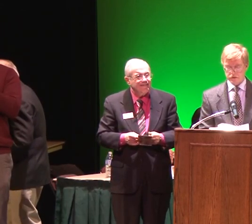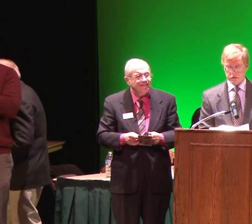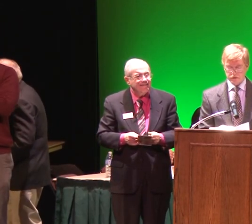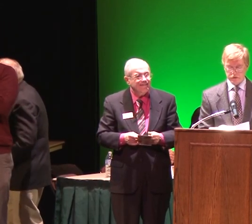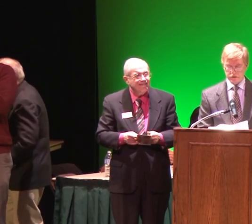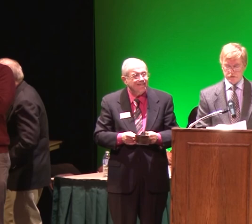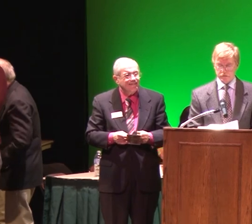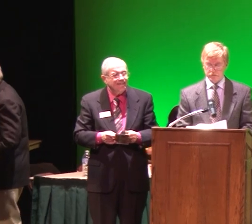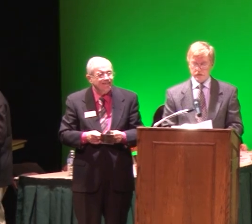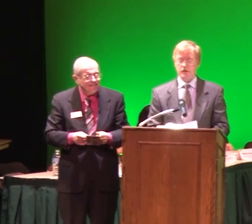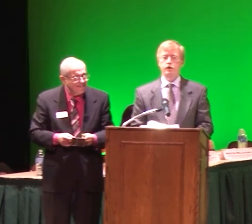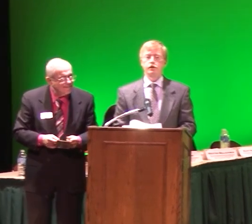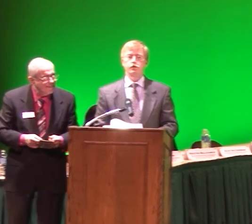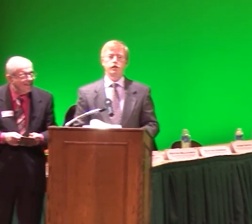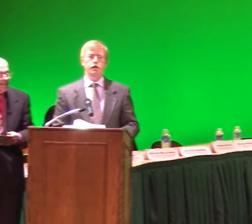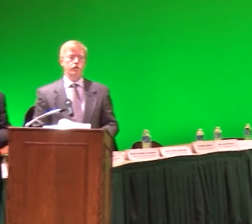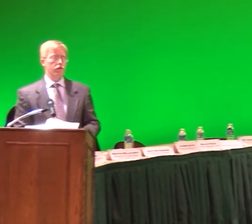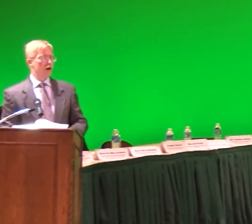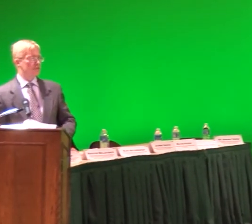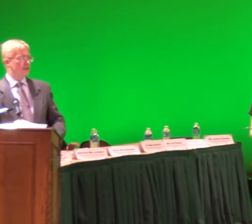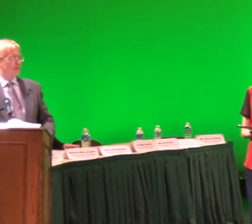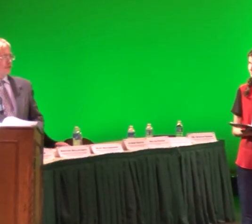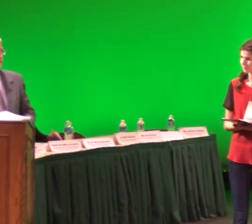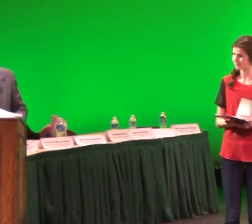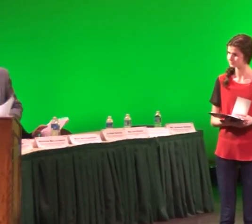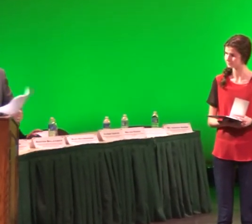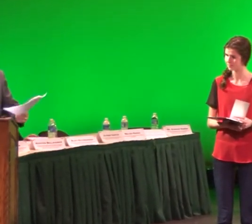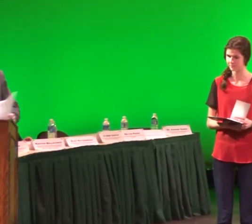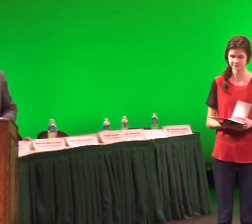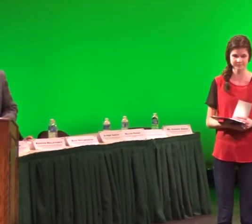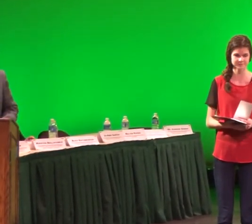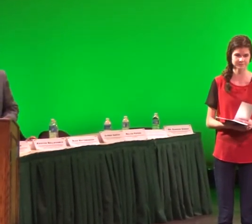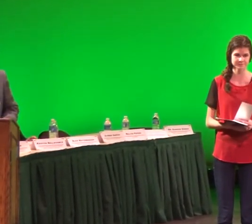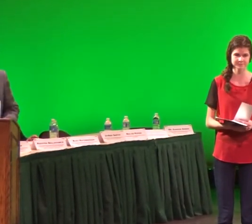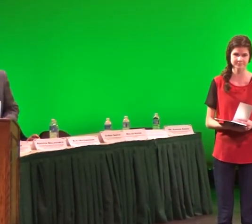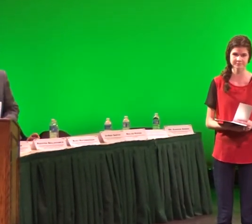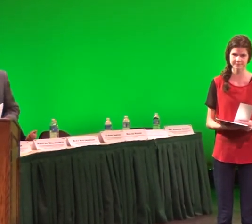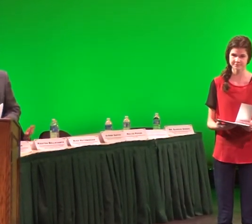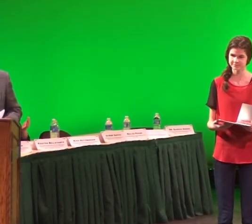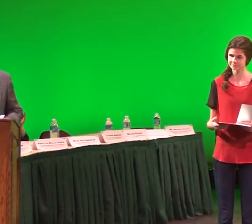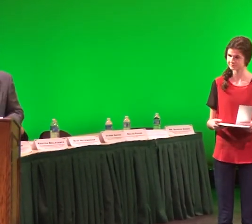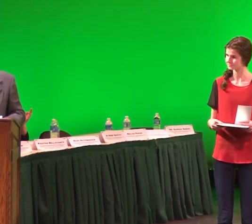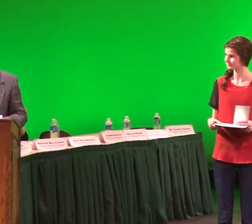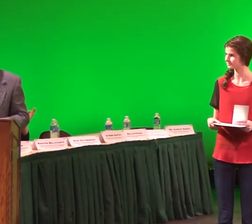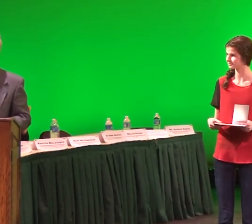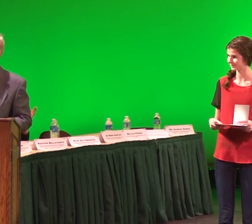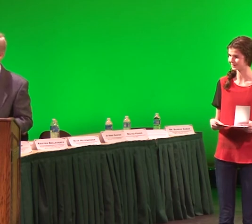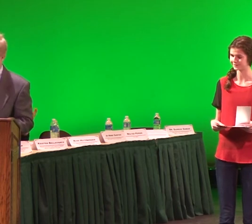Incorporated. So let's have a round of applause for our first place winners.